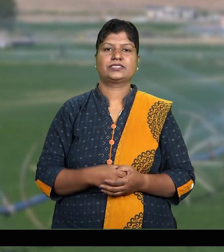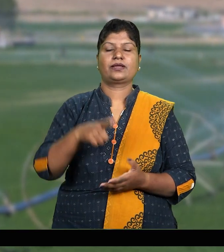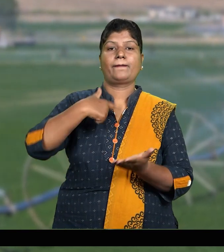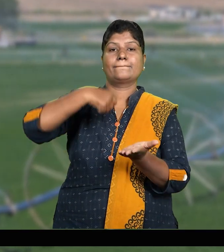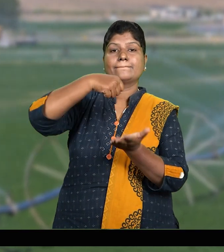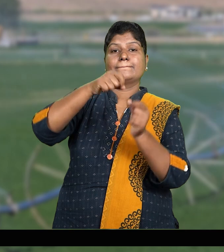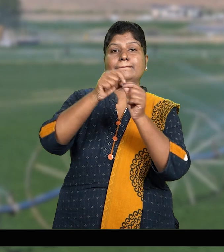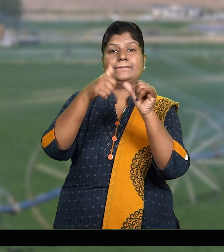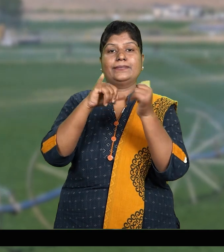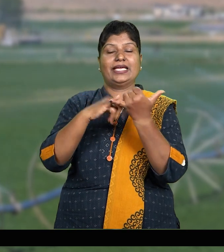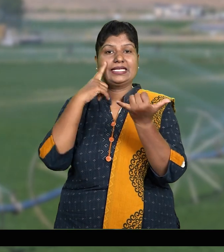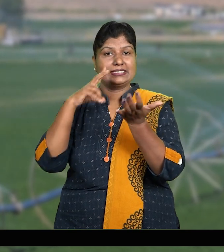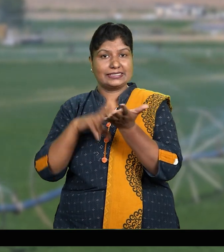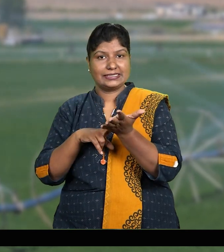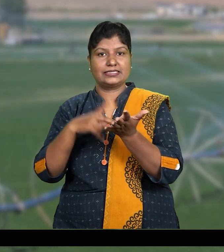Basin irrigation.